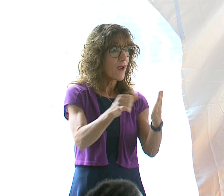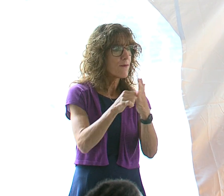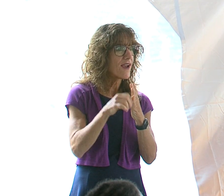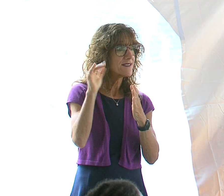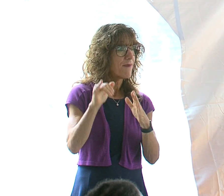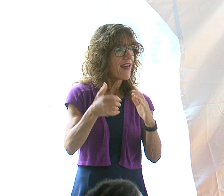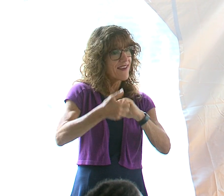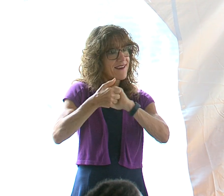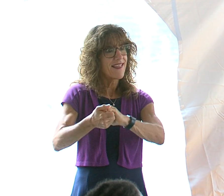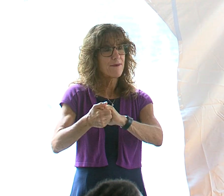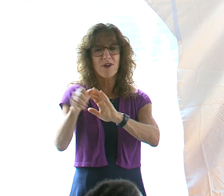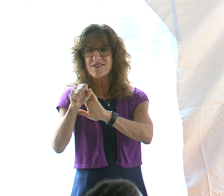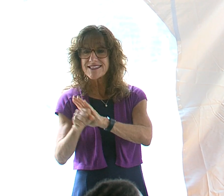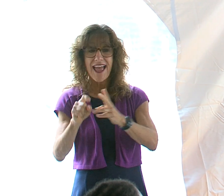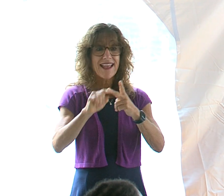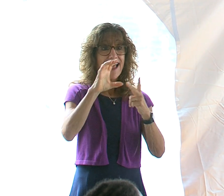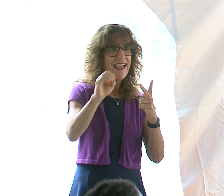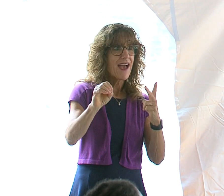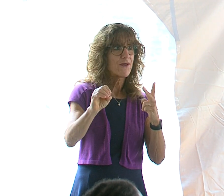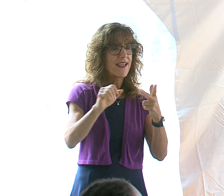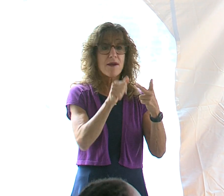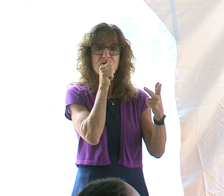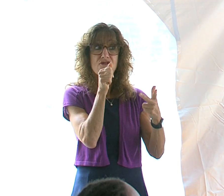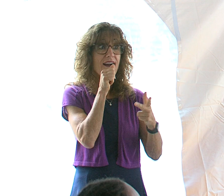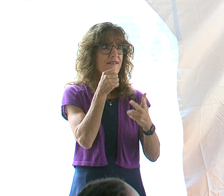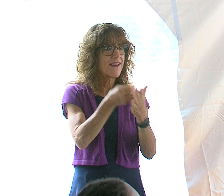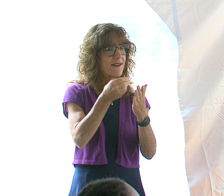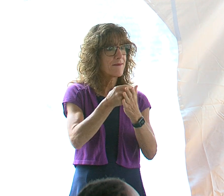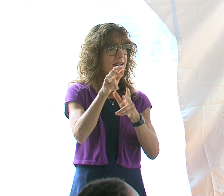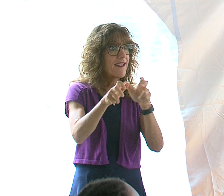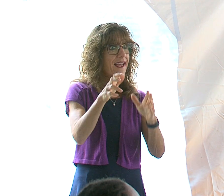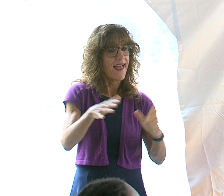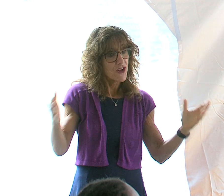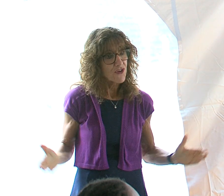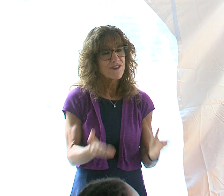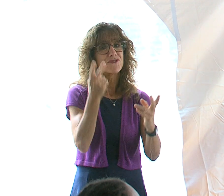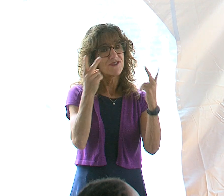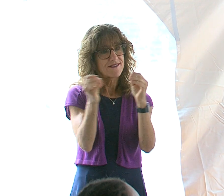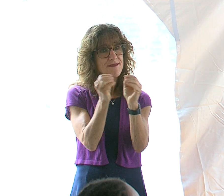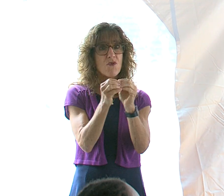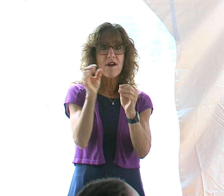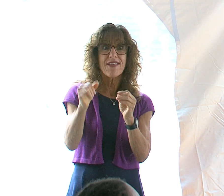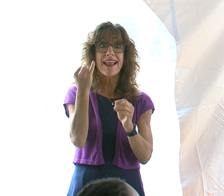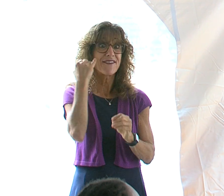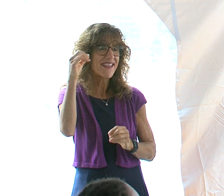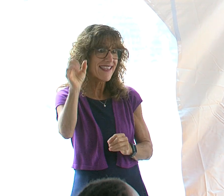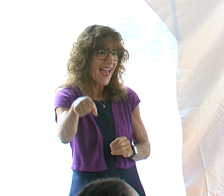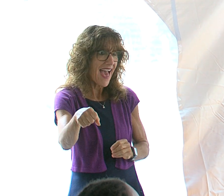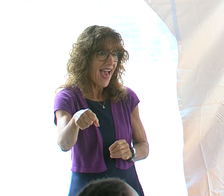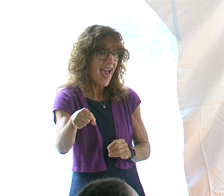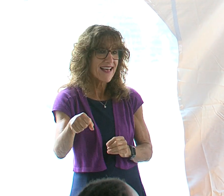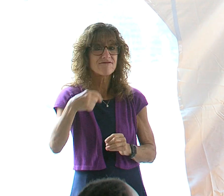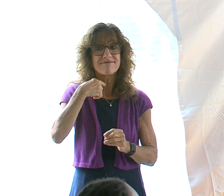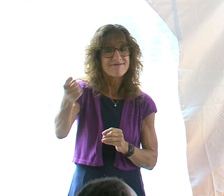the collaboration of state, county, and private financiers, and encouraged to see more of it. If so, please mention it to